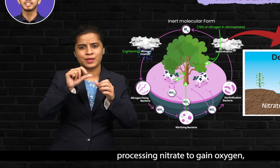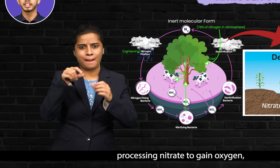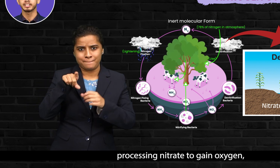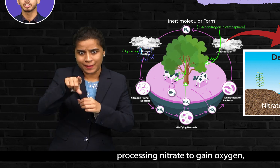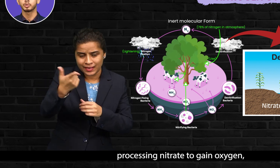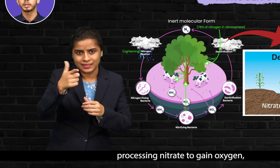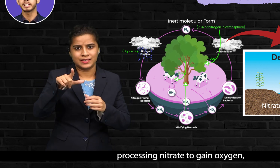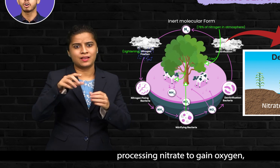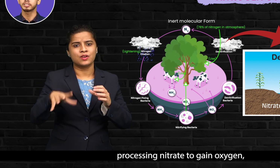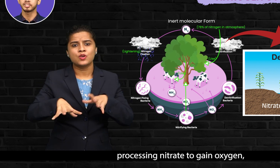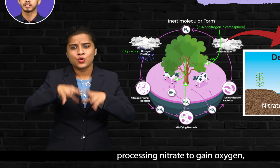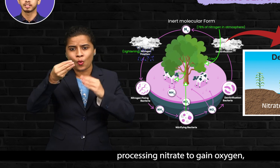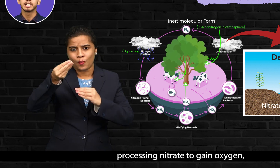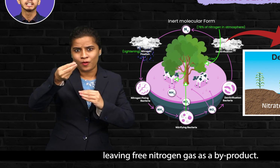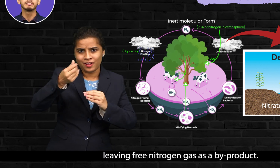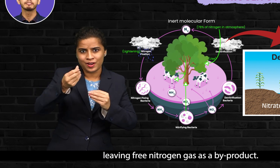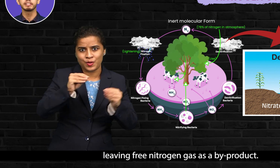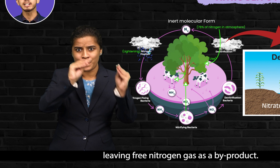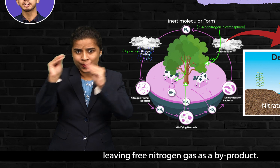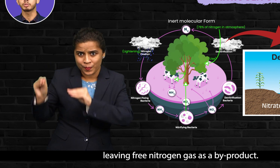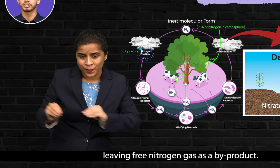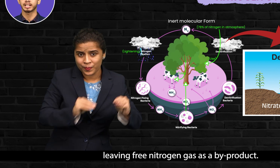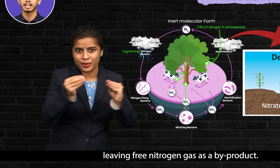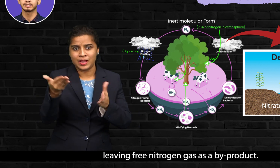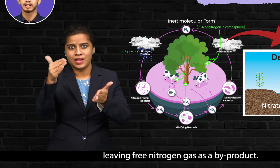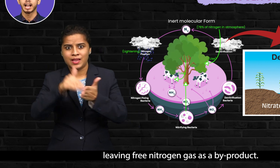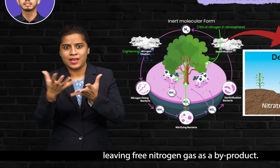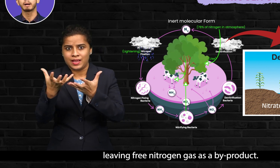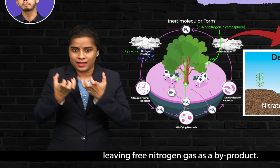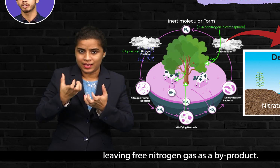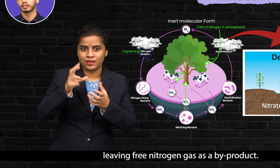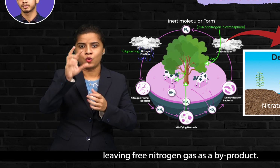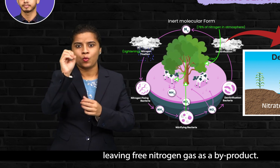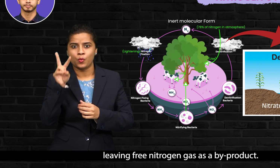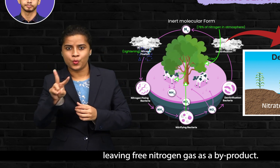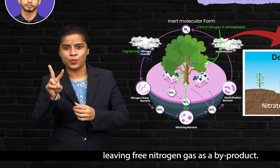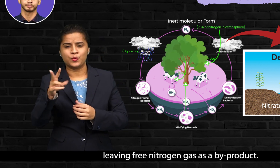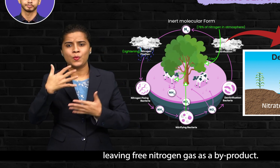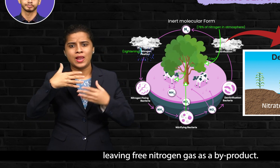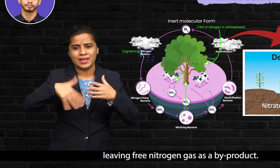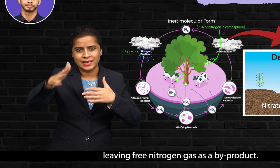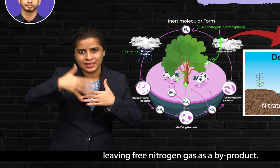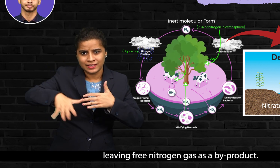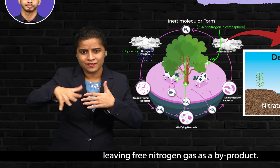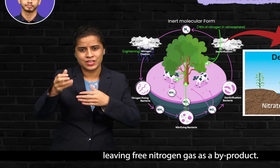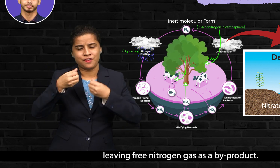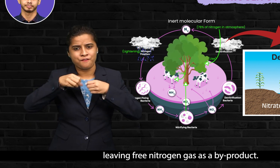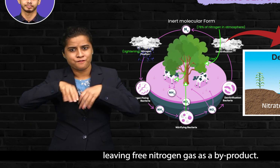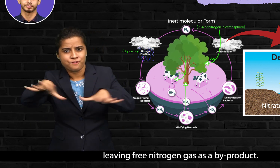processing nitrate to gain oxygen, leaving free nitrogen gas as a byproduct.